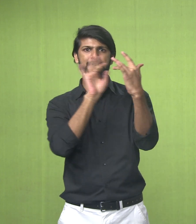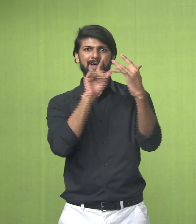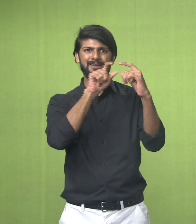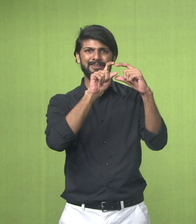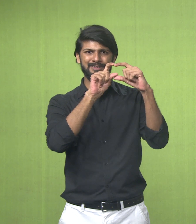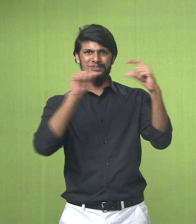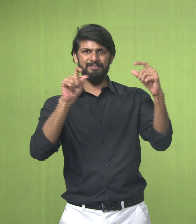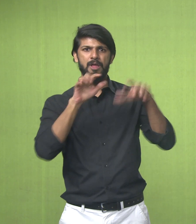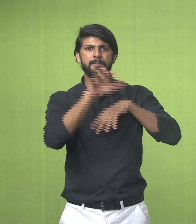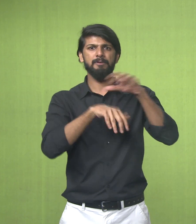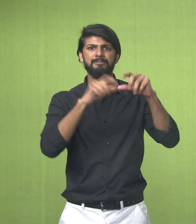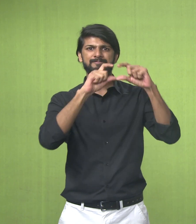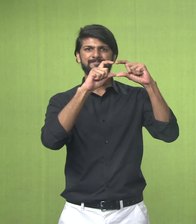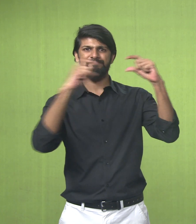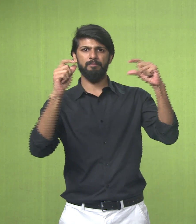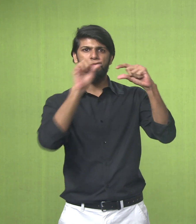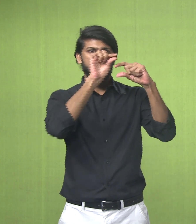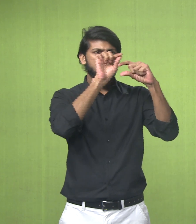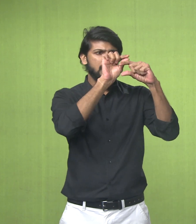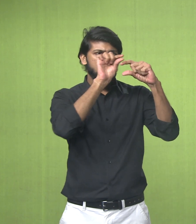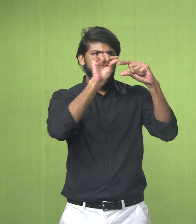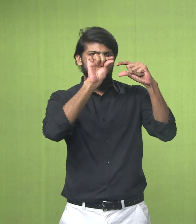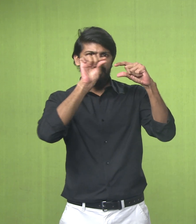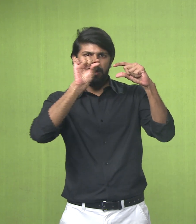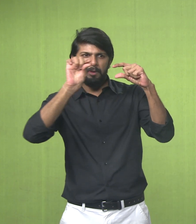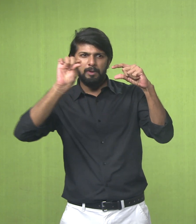three, round dots above the tiger figure.